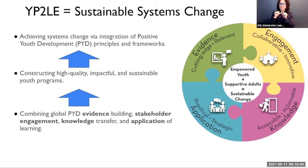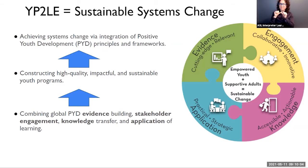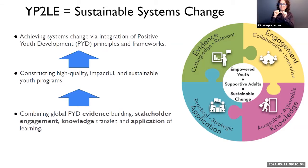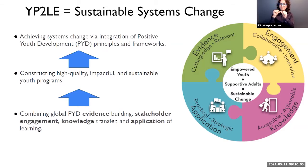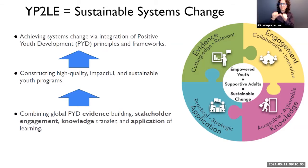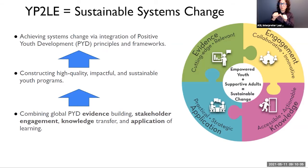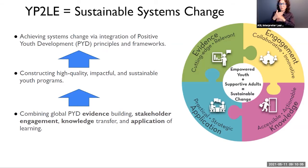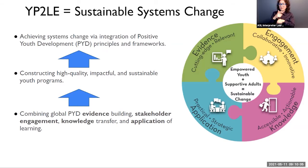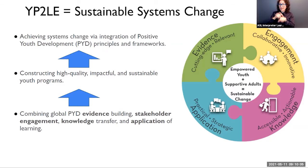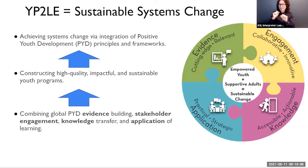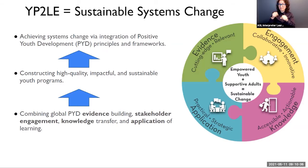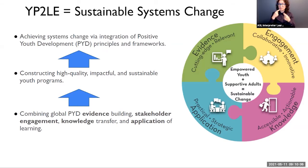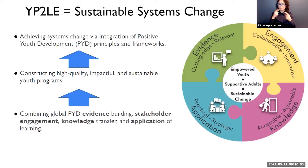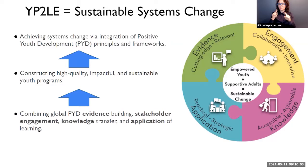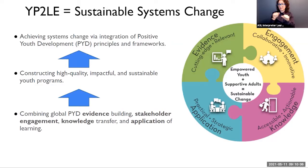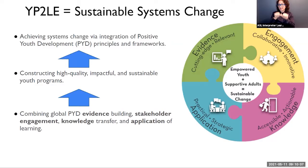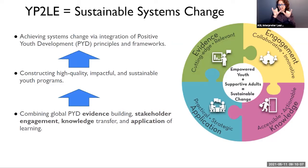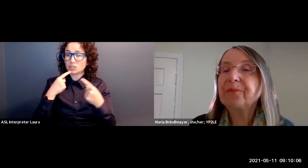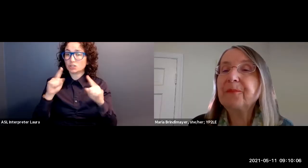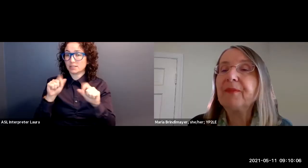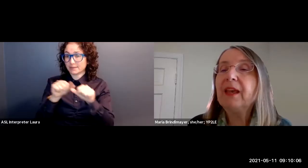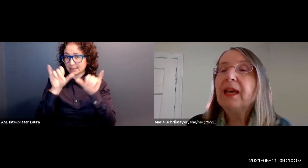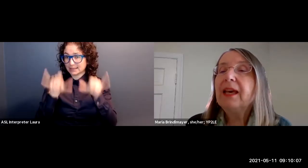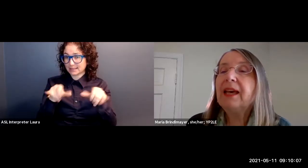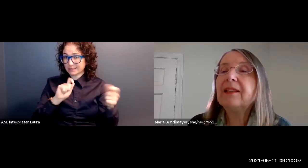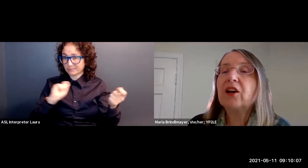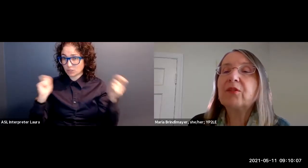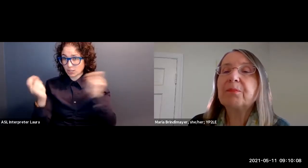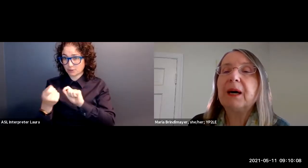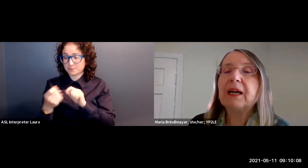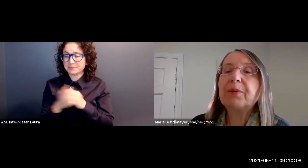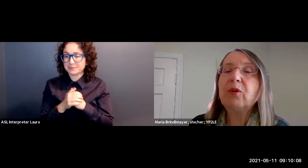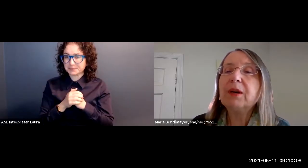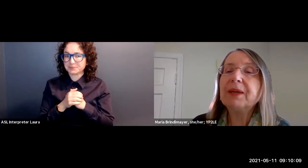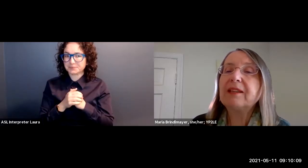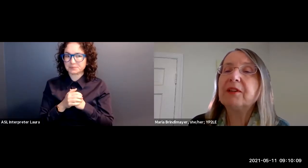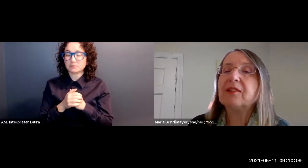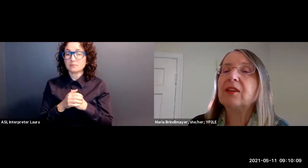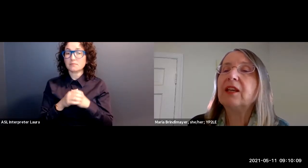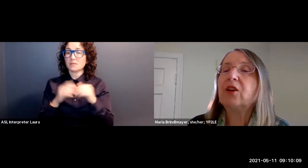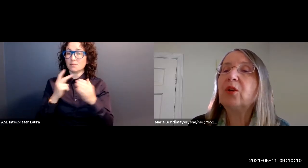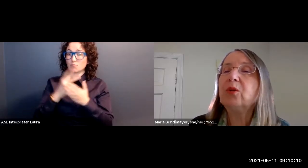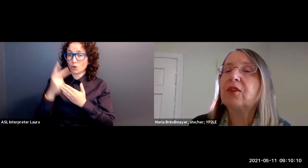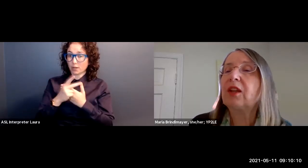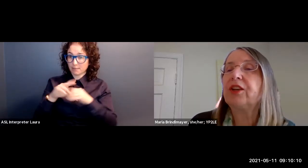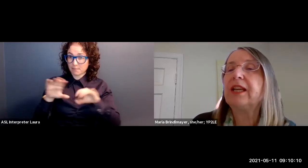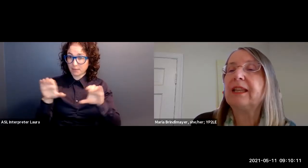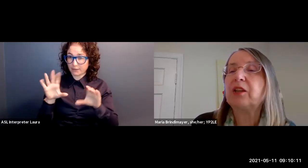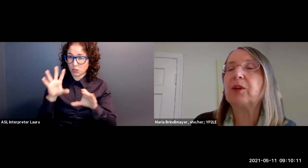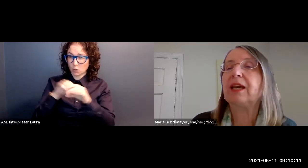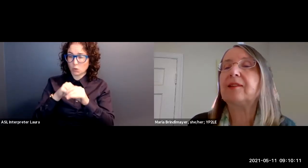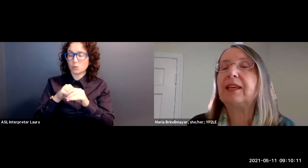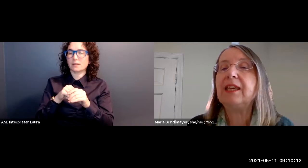time achieve systems change. And our program activities include the